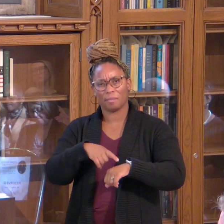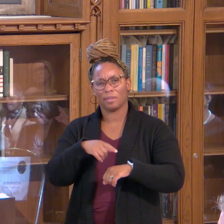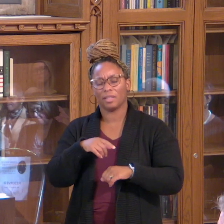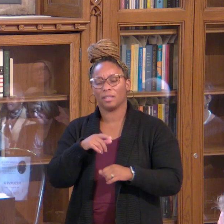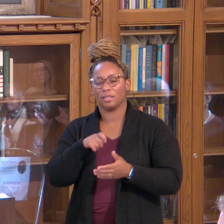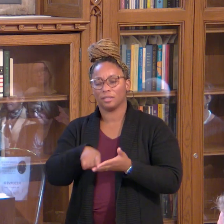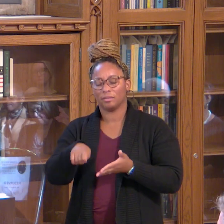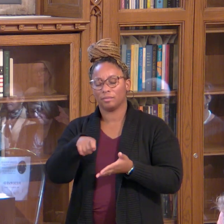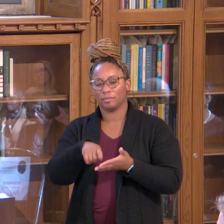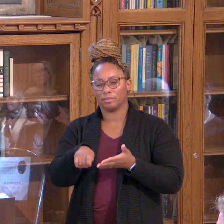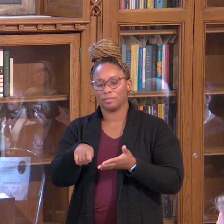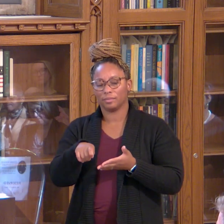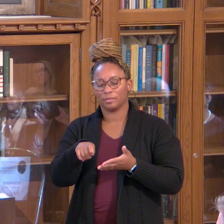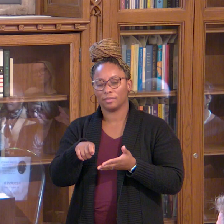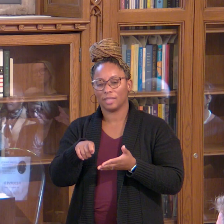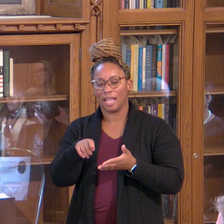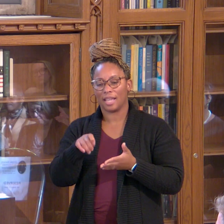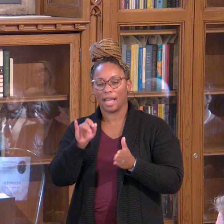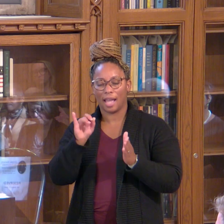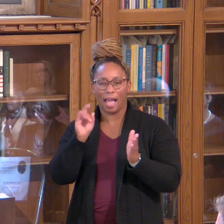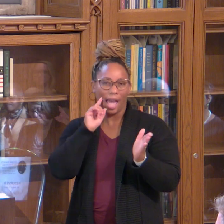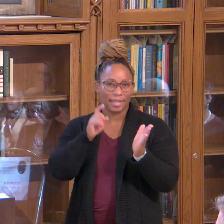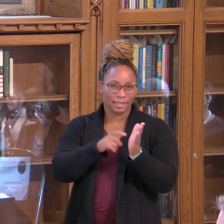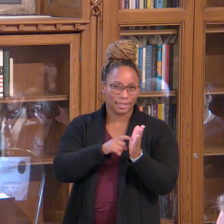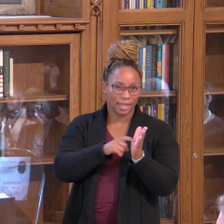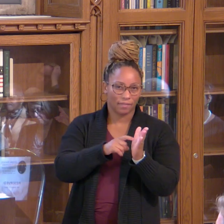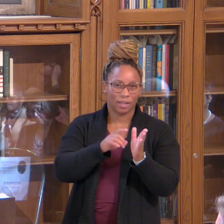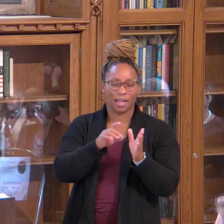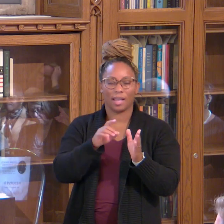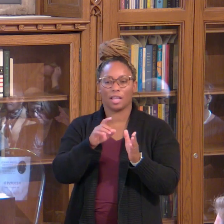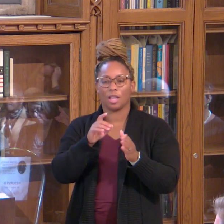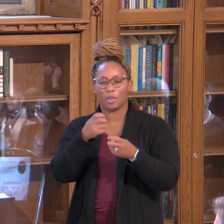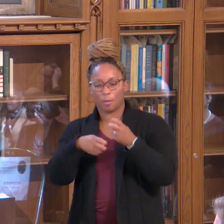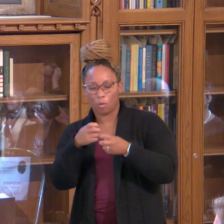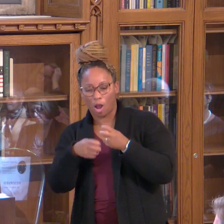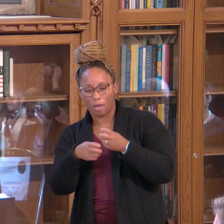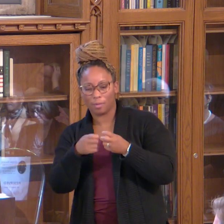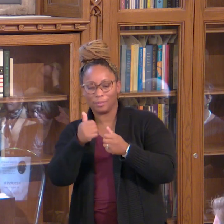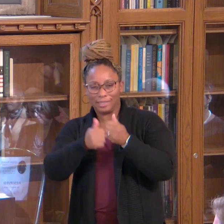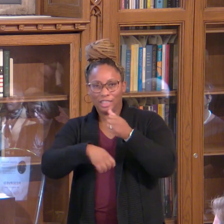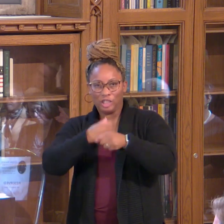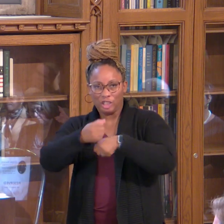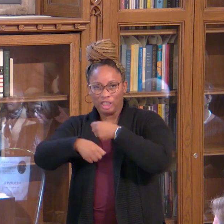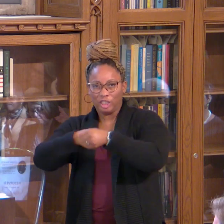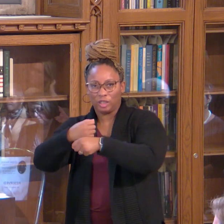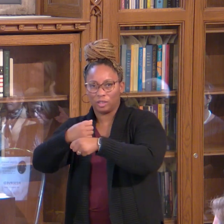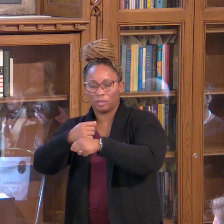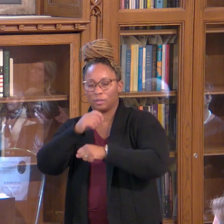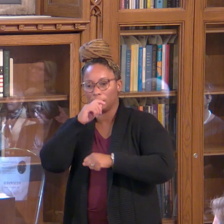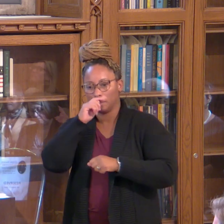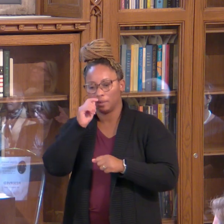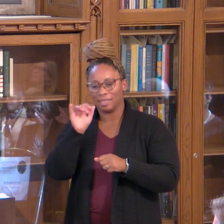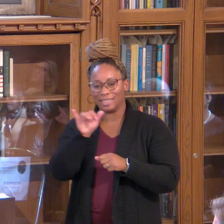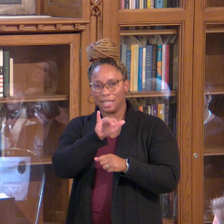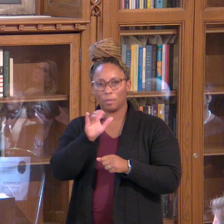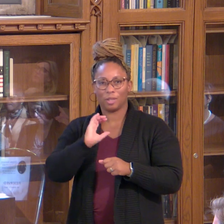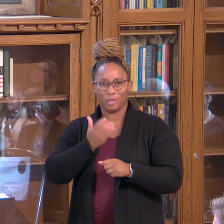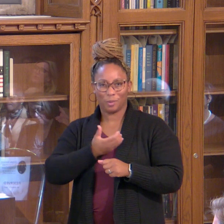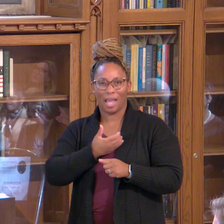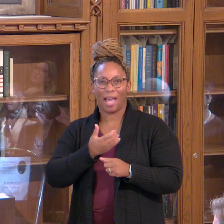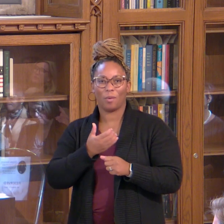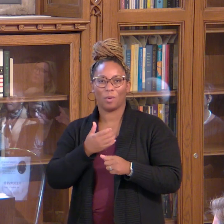he writes and identify what he when identifies problems eerily eily similar to our own